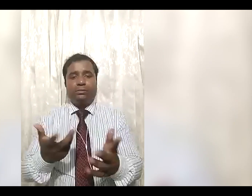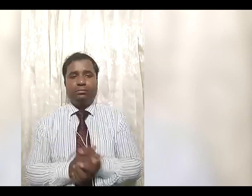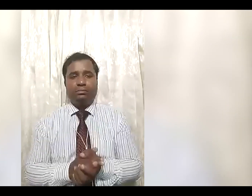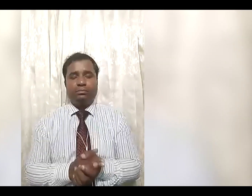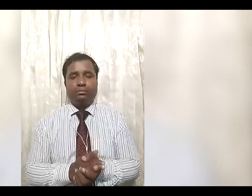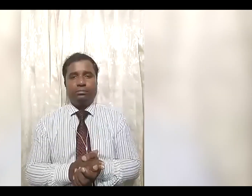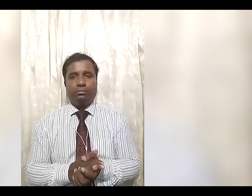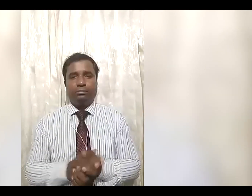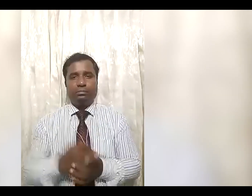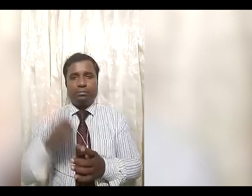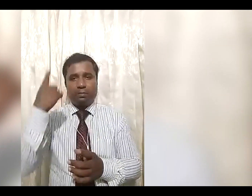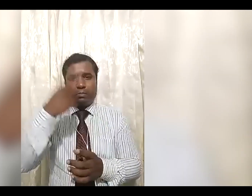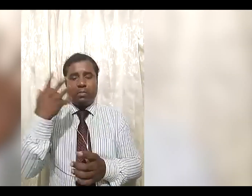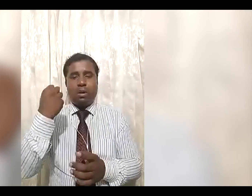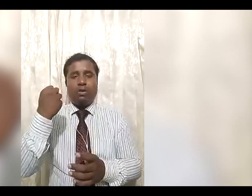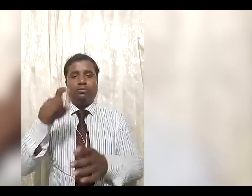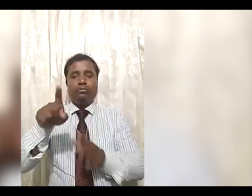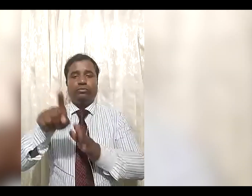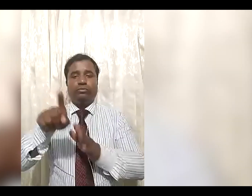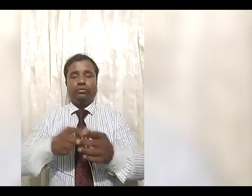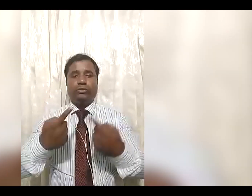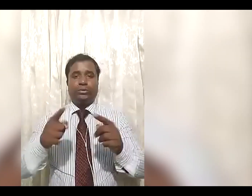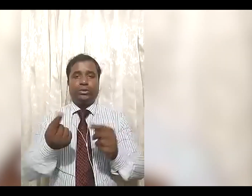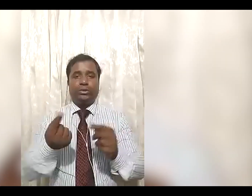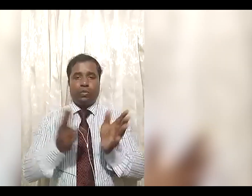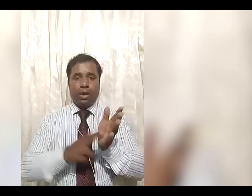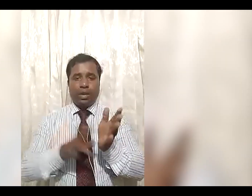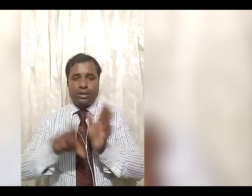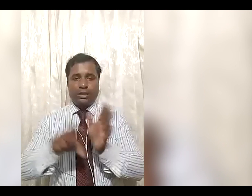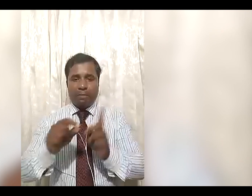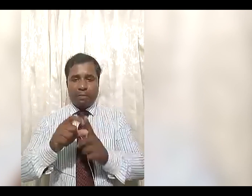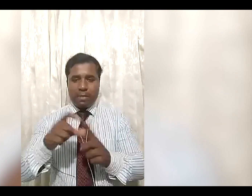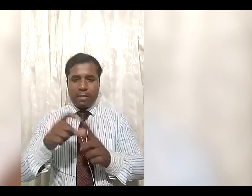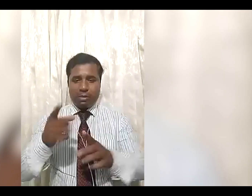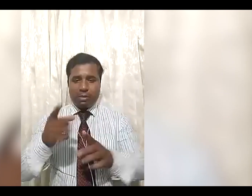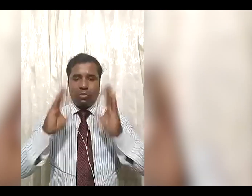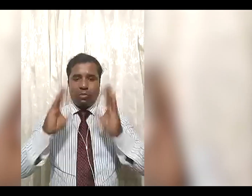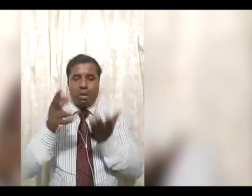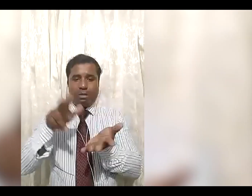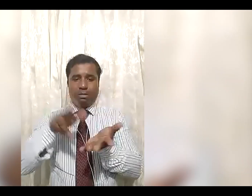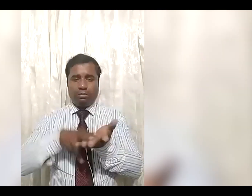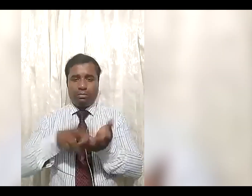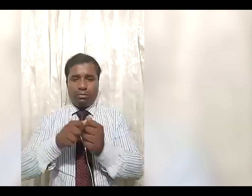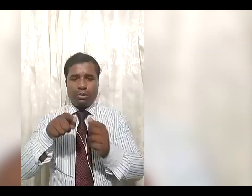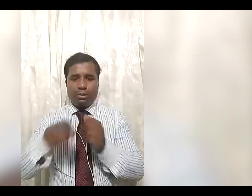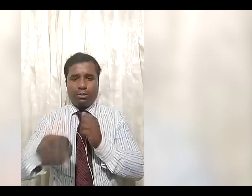Human Rights Declaration and UNCRPD, and we are in constitutionally